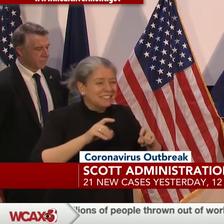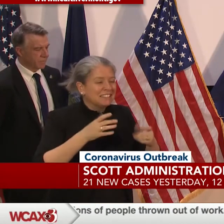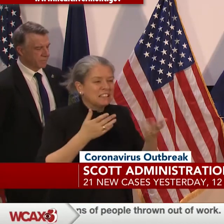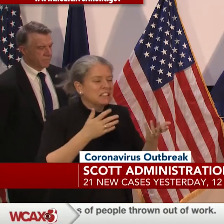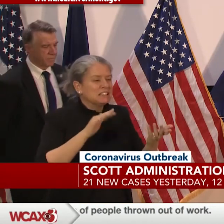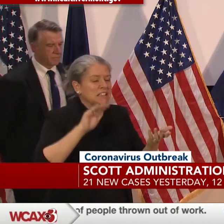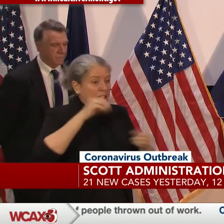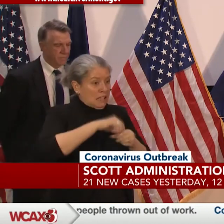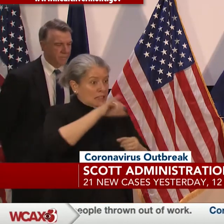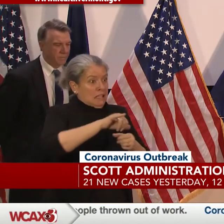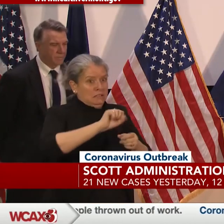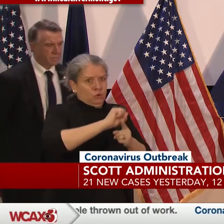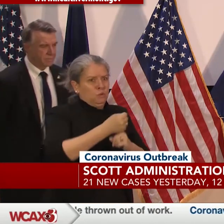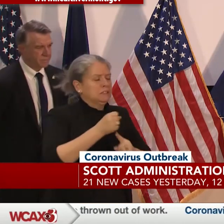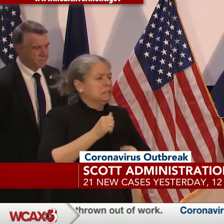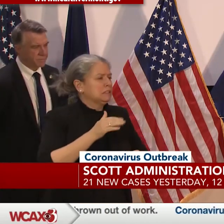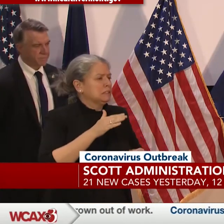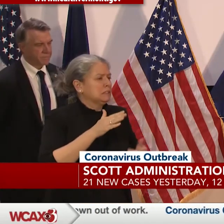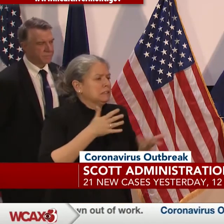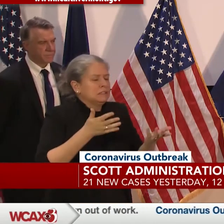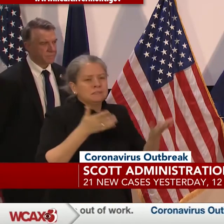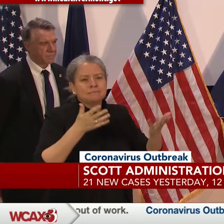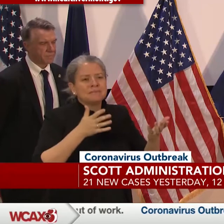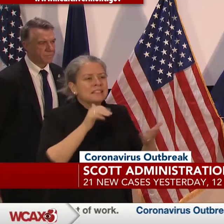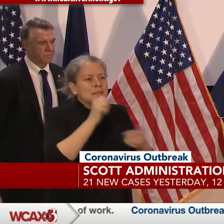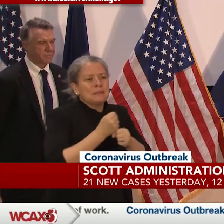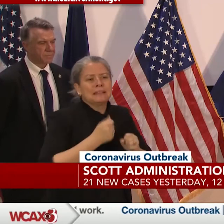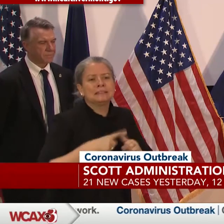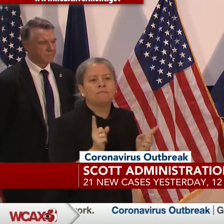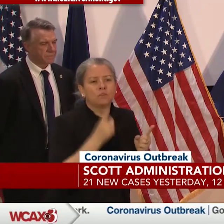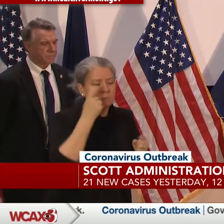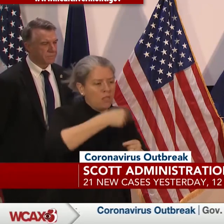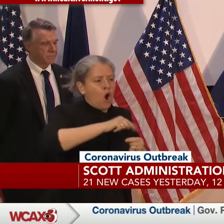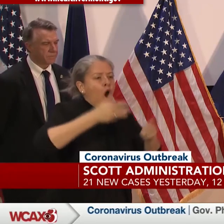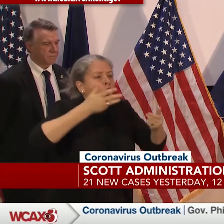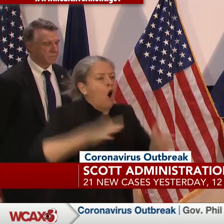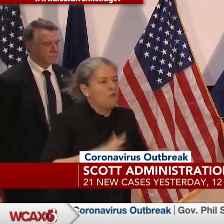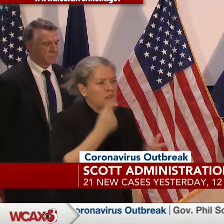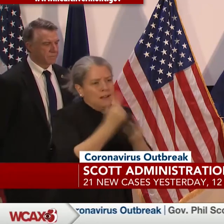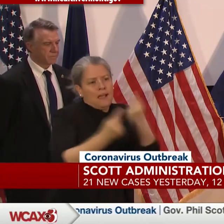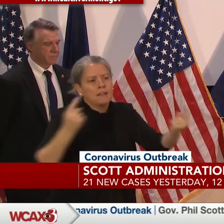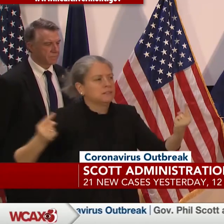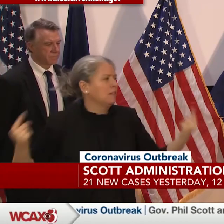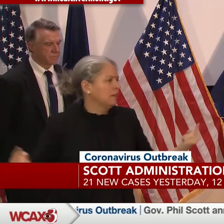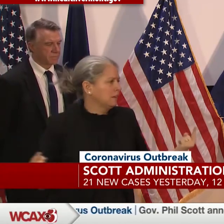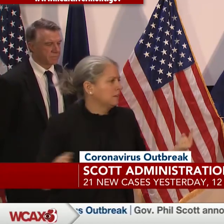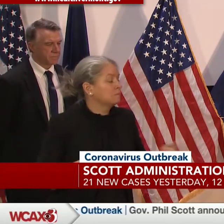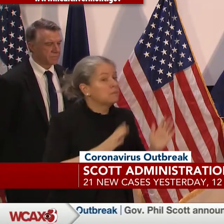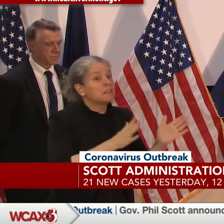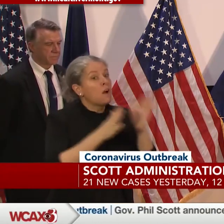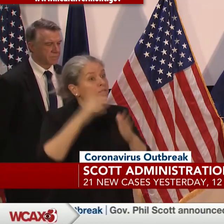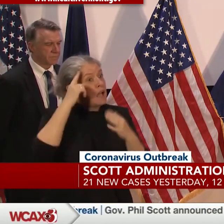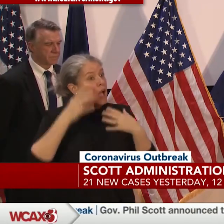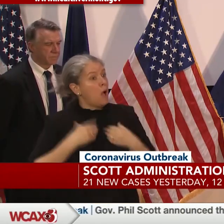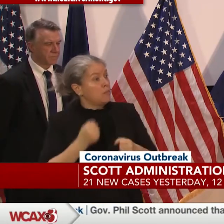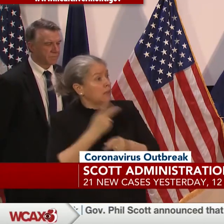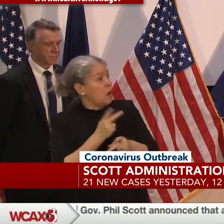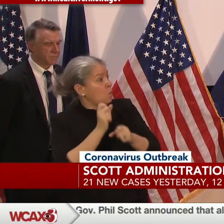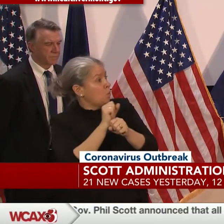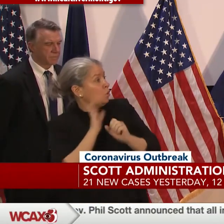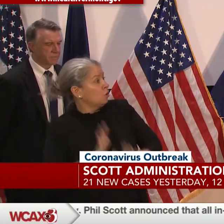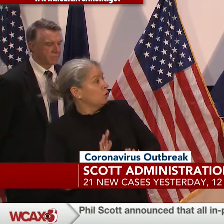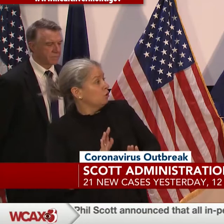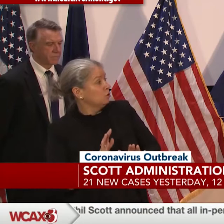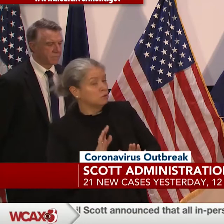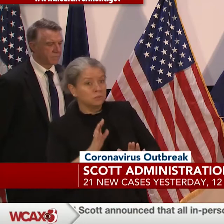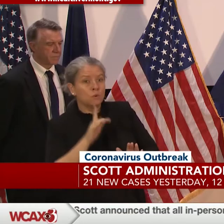indicated. Other places where you have healthcare workers in contact with people, not just an independent